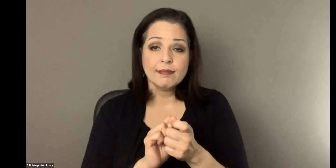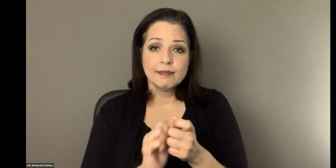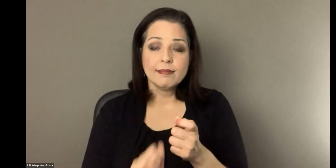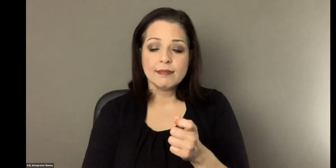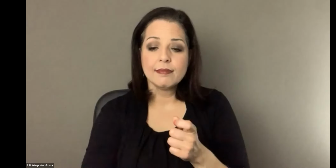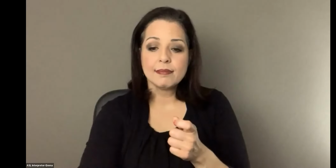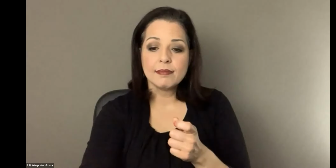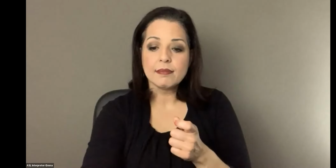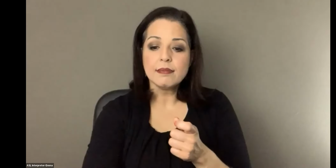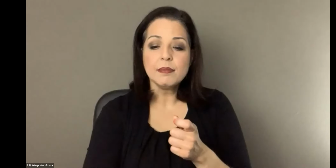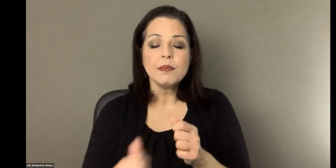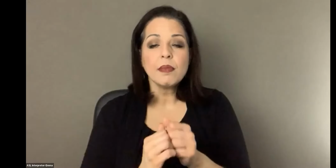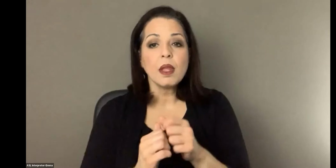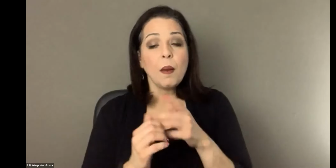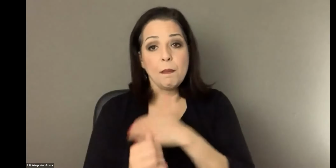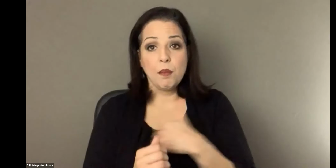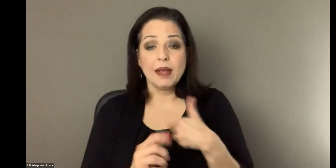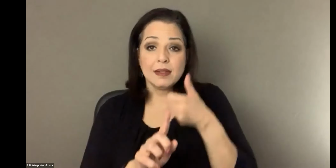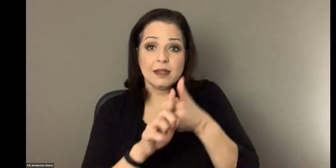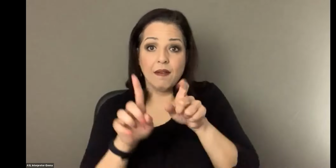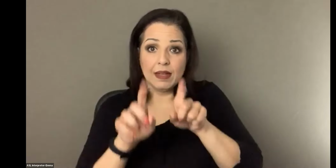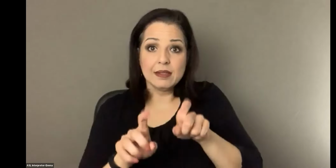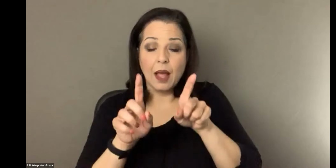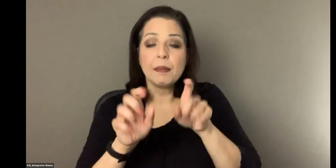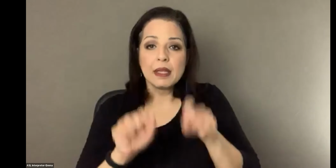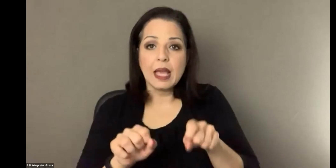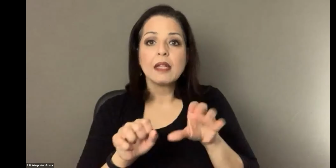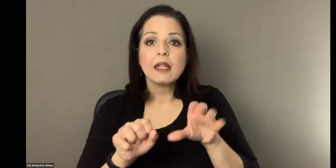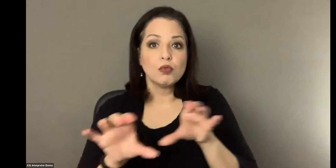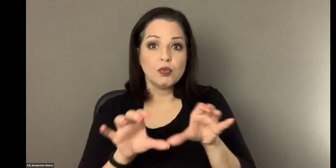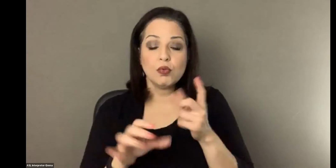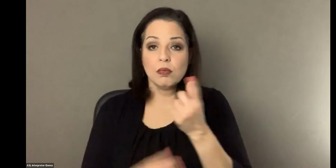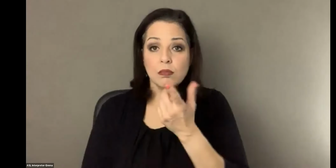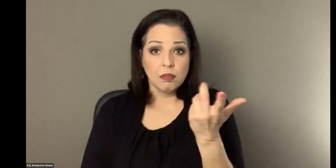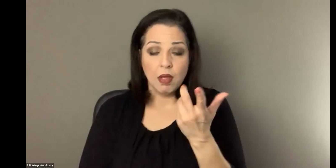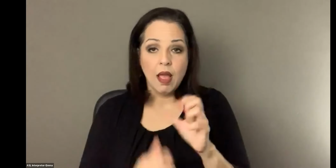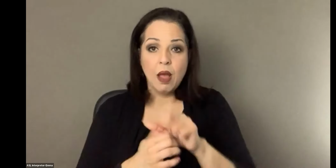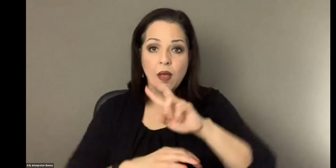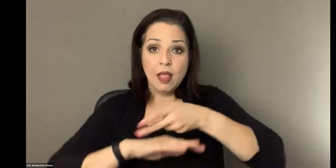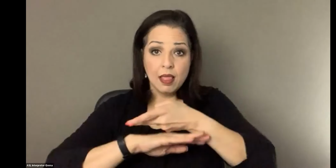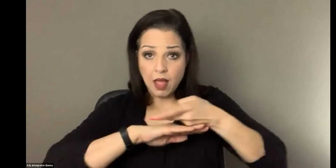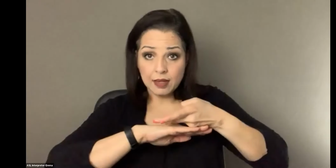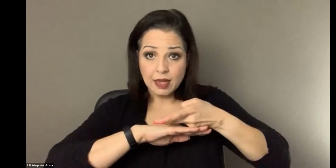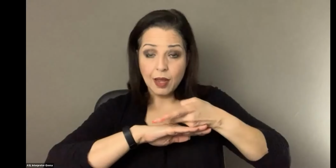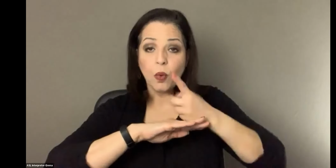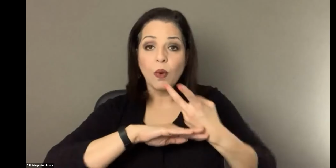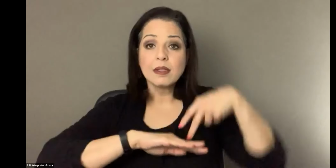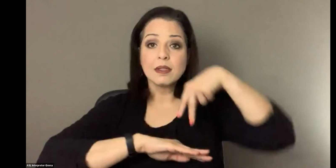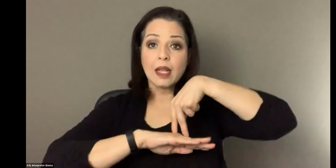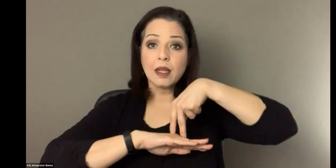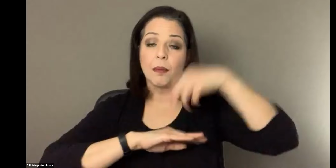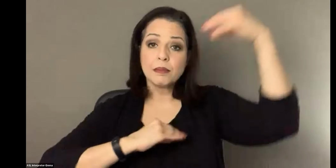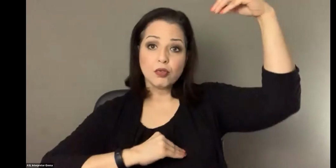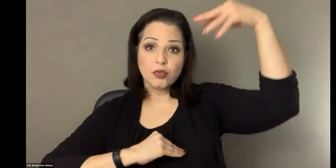Breast self-exams can be performed either lying down or standing up in the